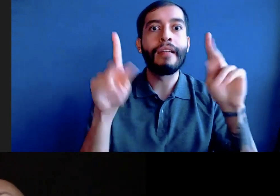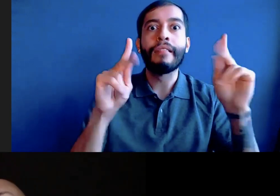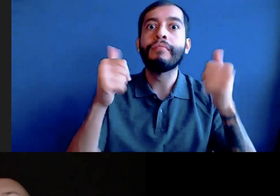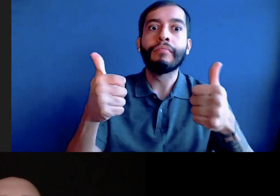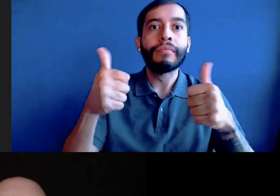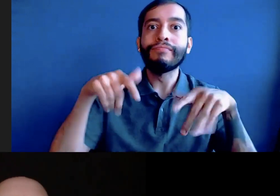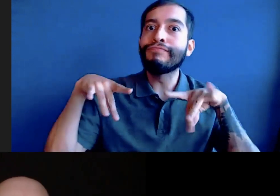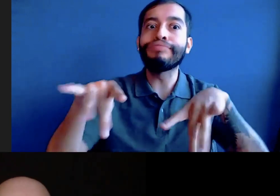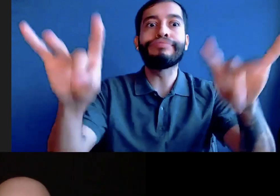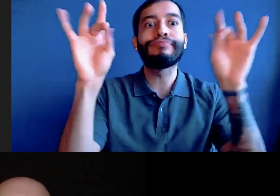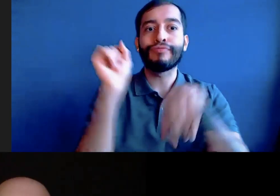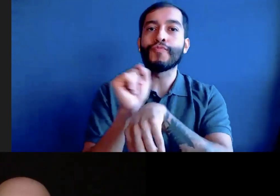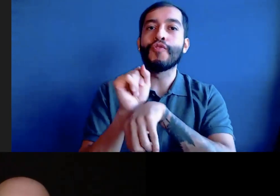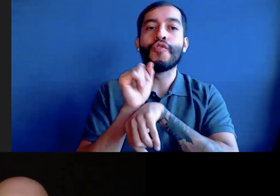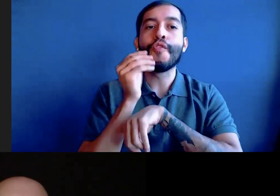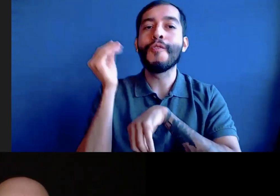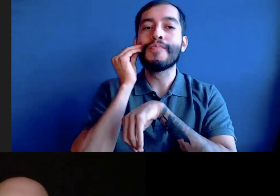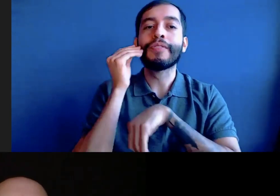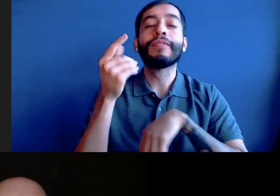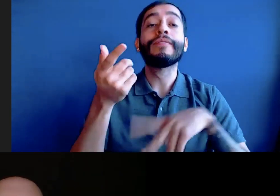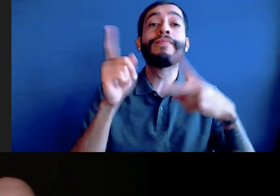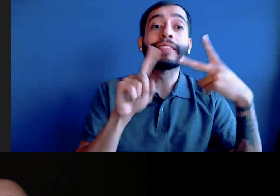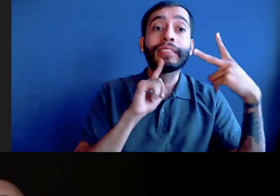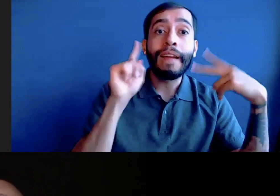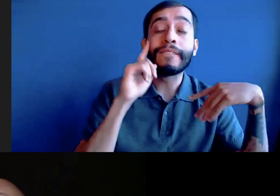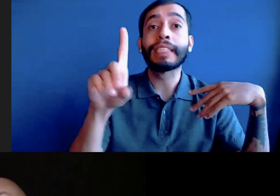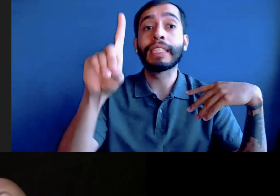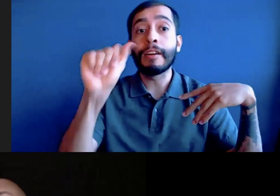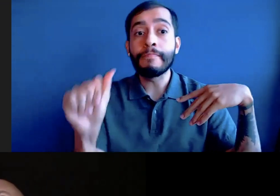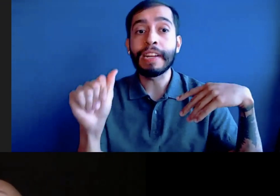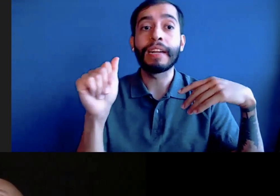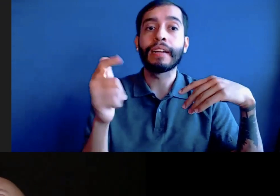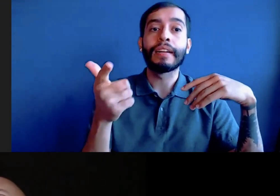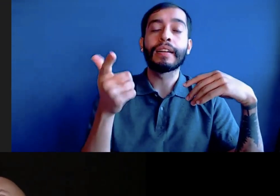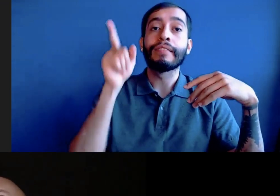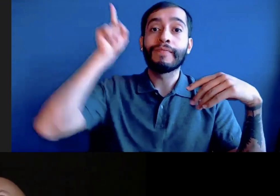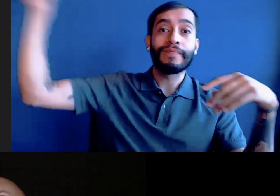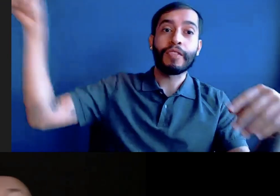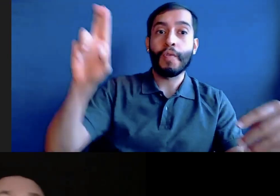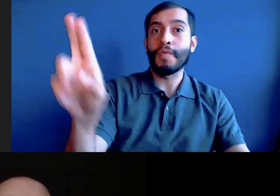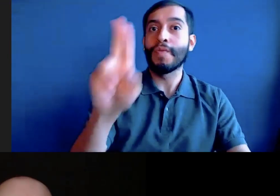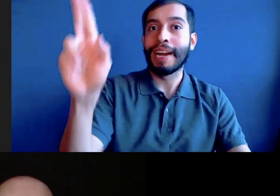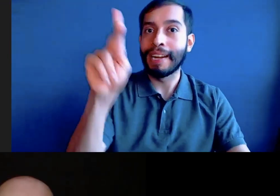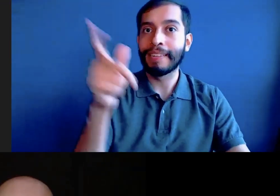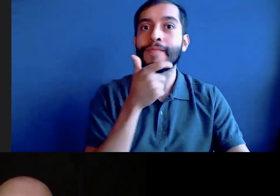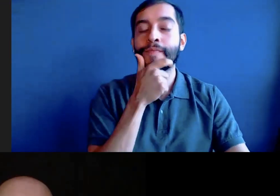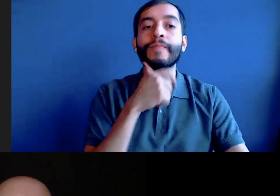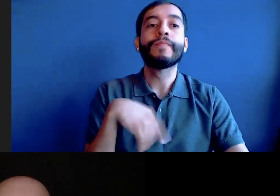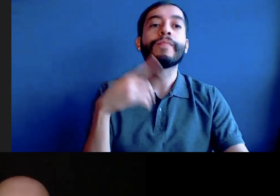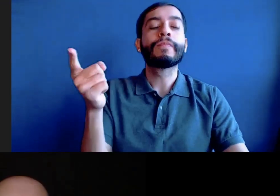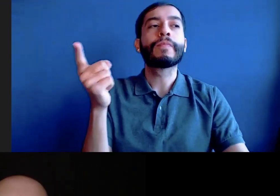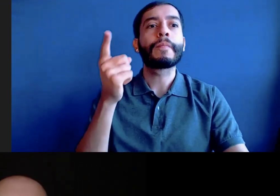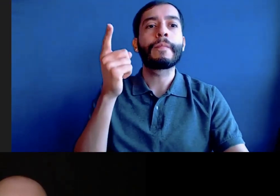deaf or disabled performer in the UK is that although things are getting better in terms of moving